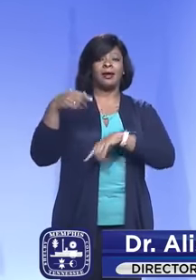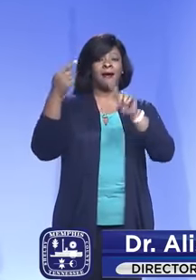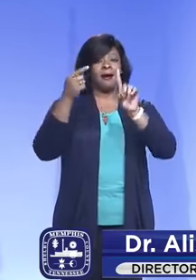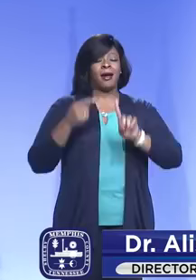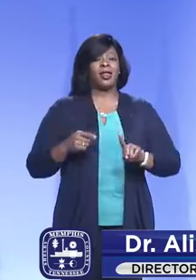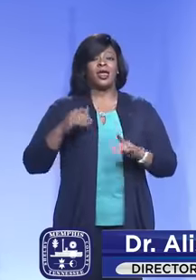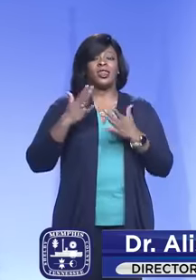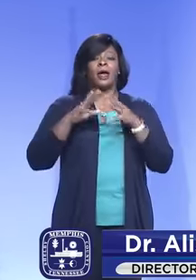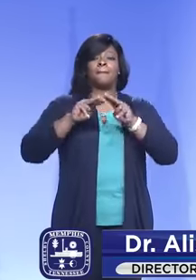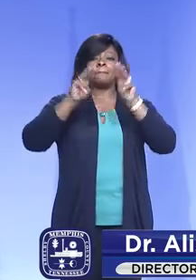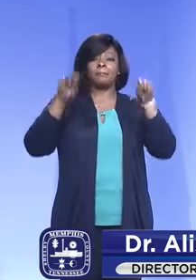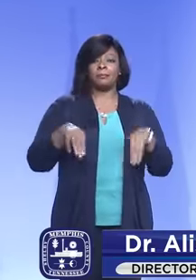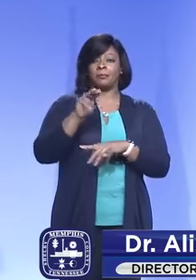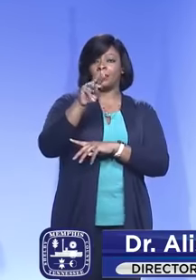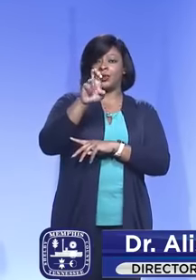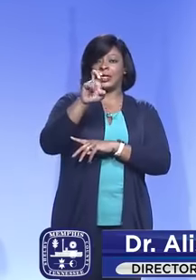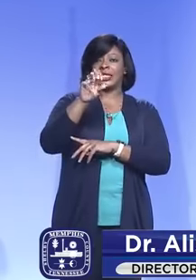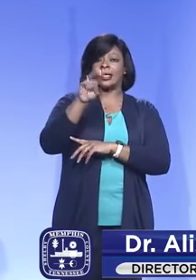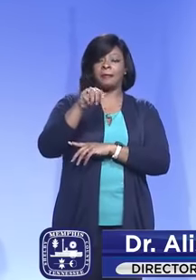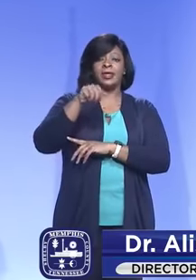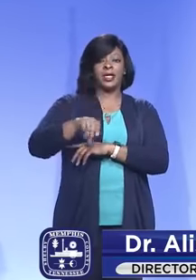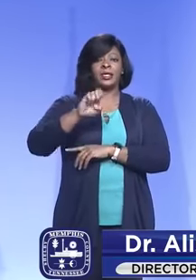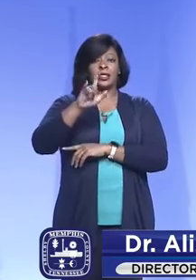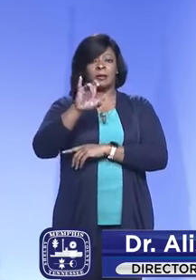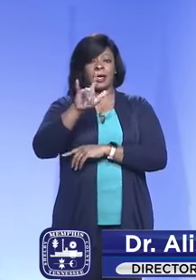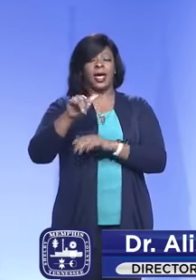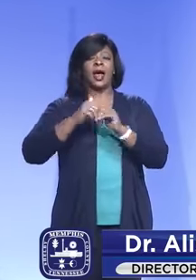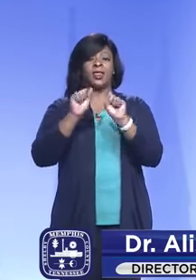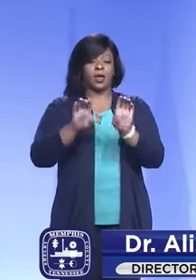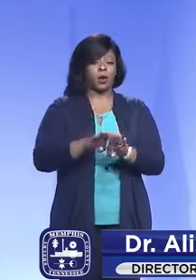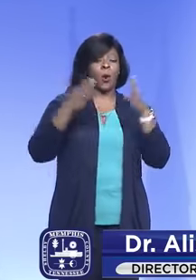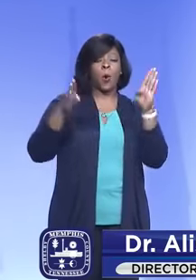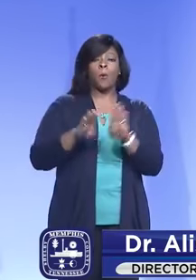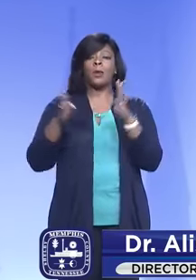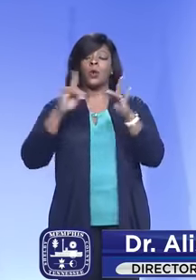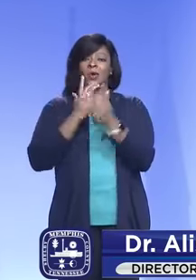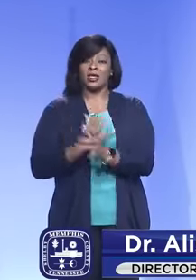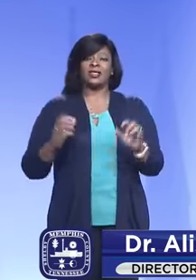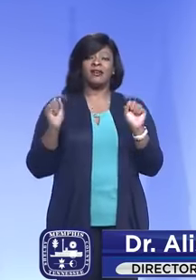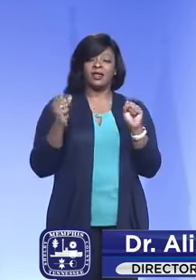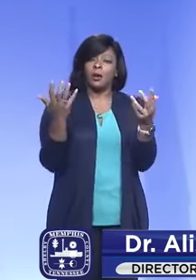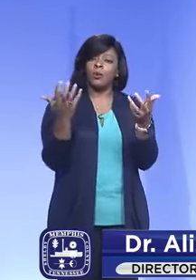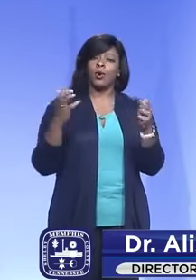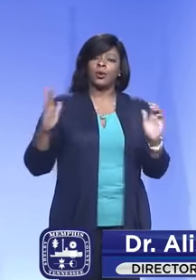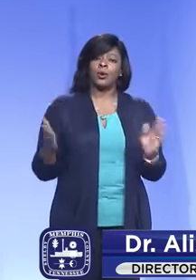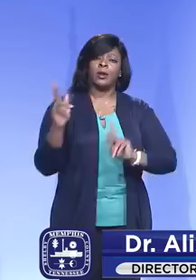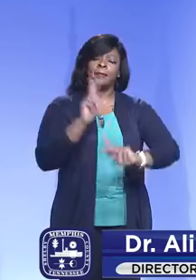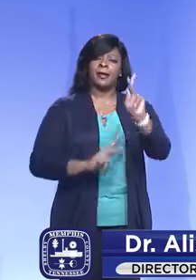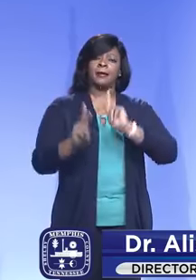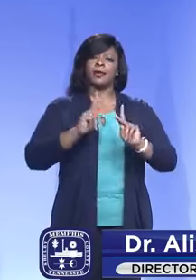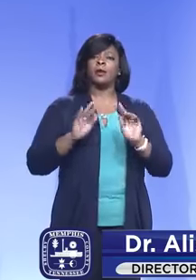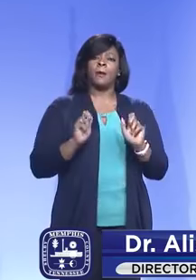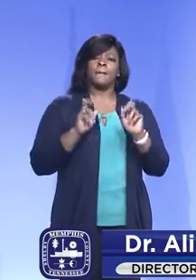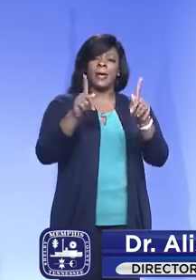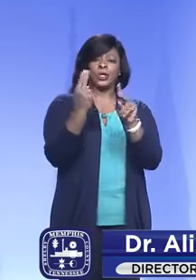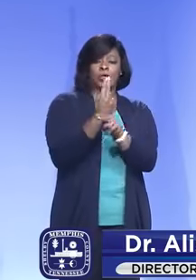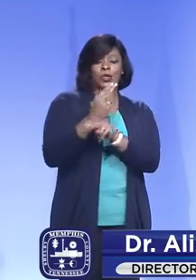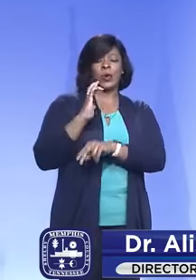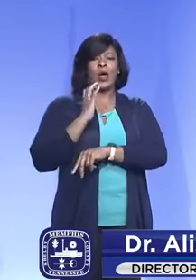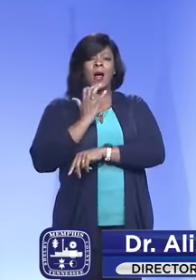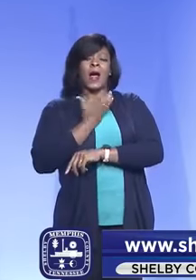of the museums in Shelby County and how they've been able to open safely. We really want to encourage people to get back to using